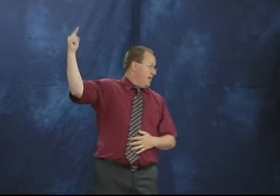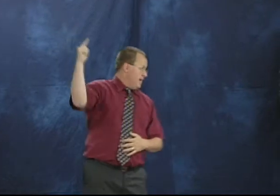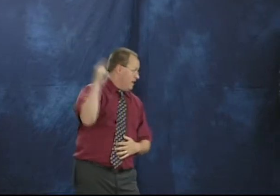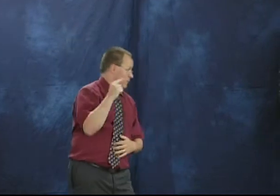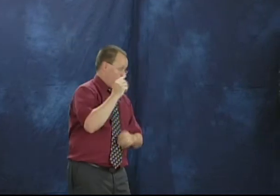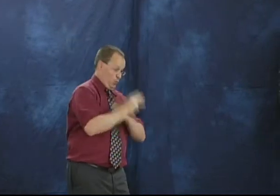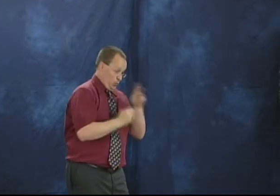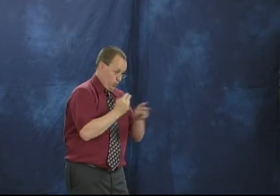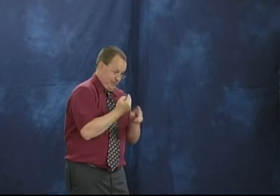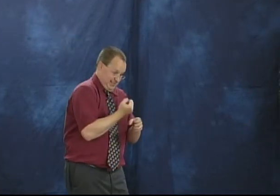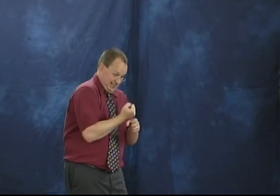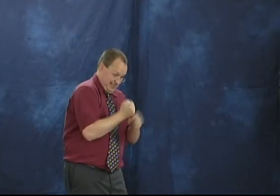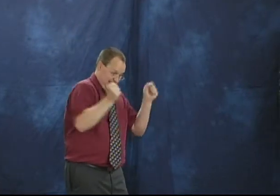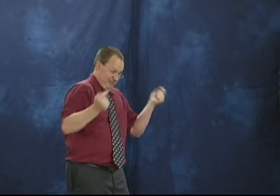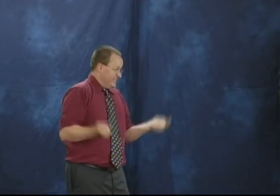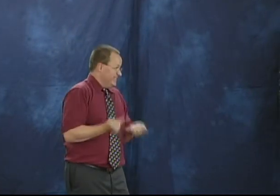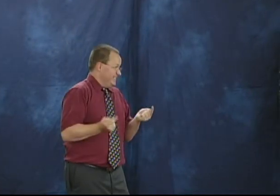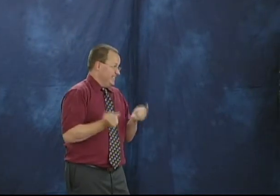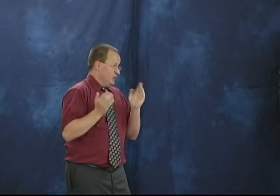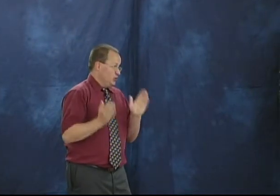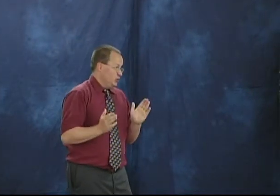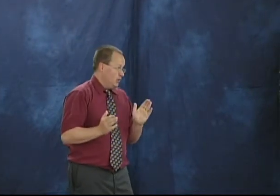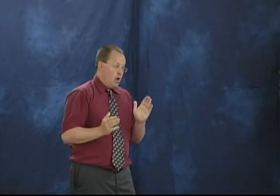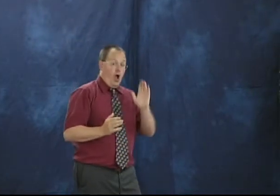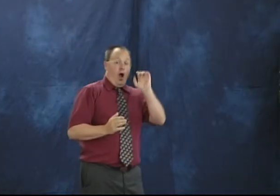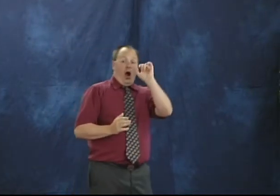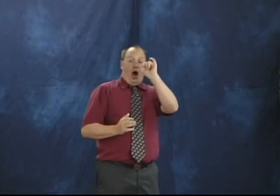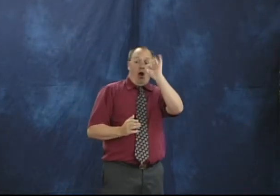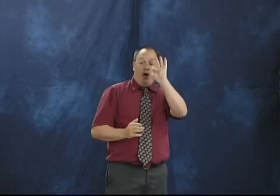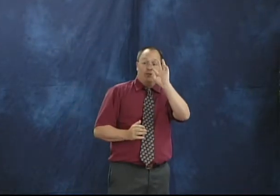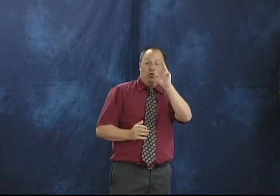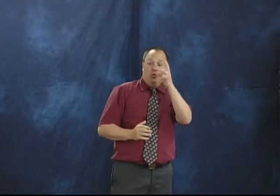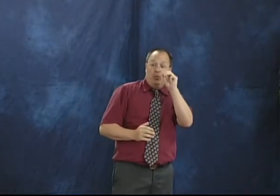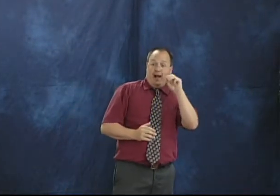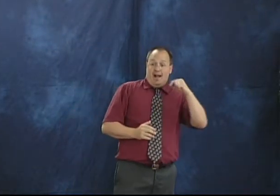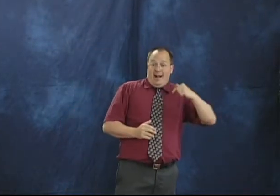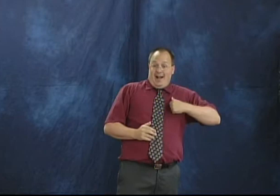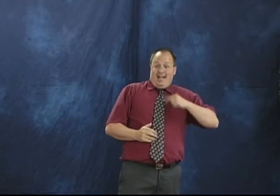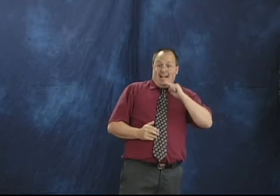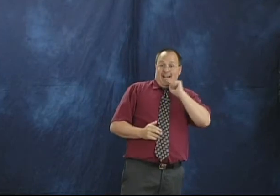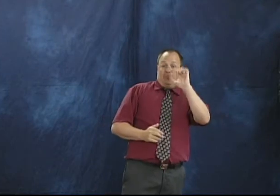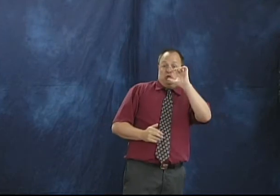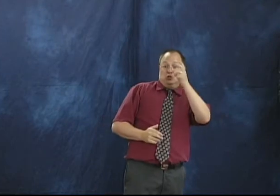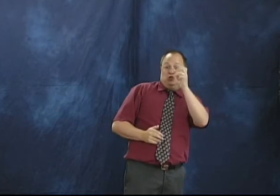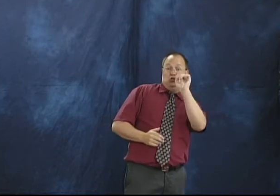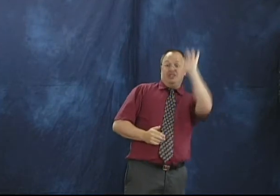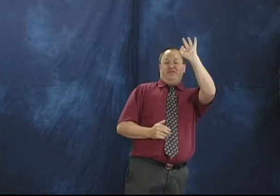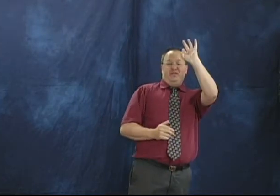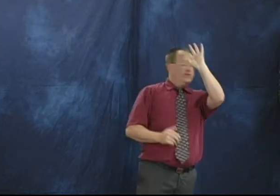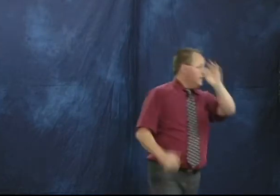came into the world to save sinners, of whom I am the chief."